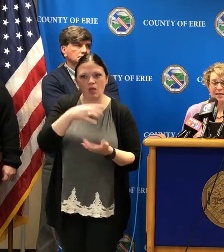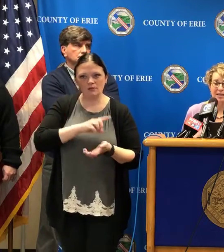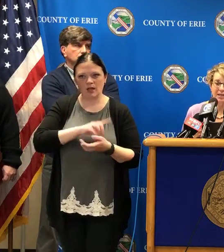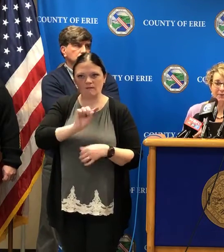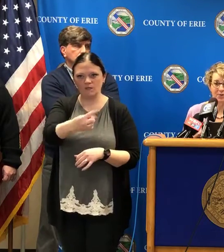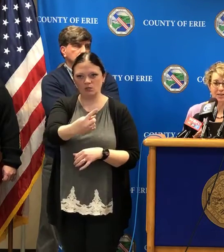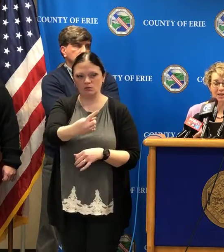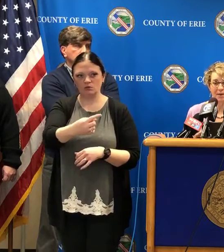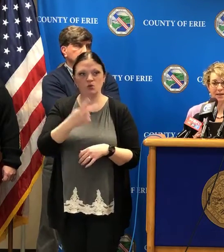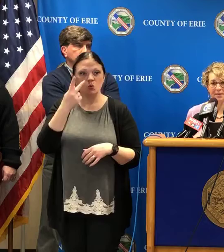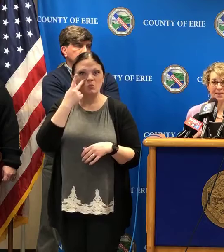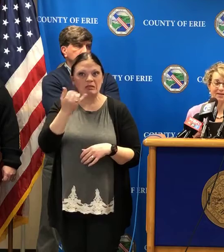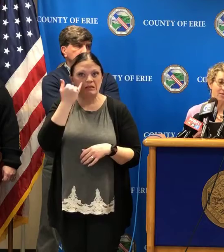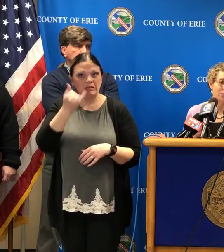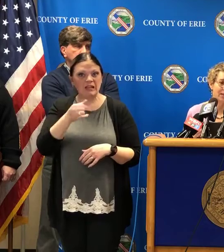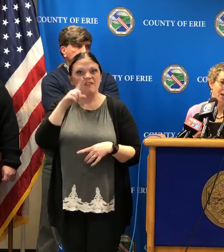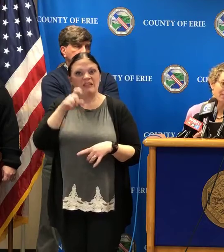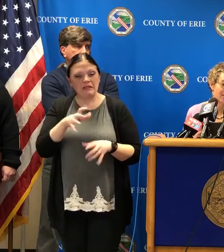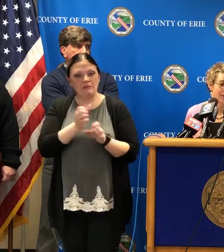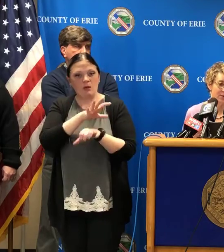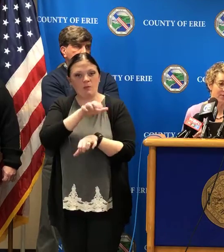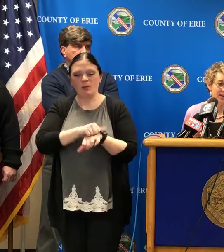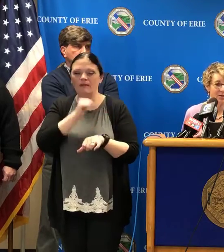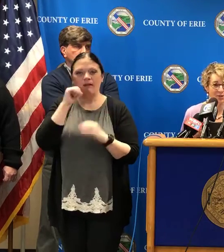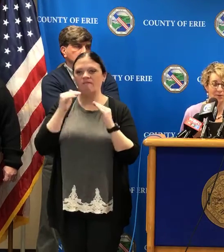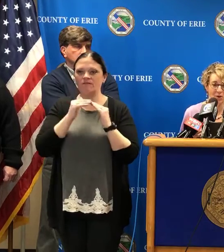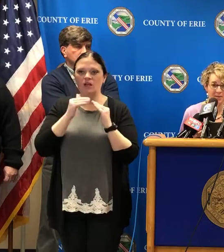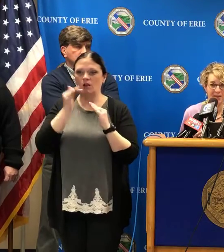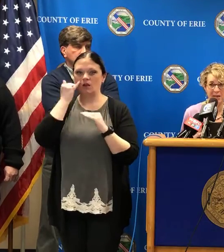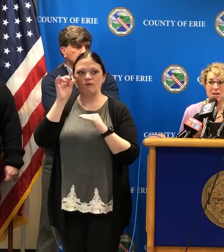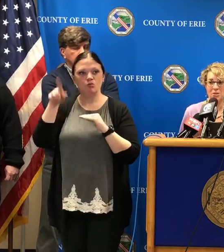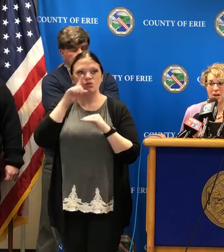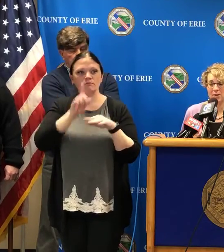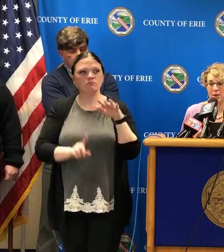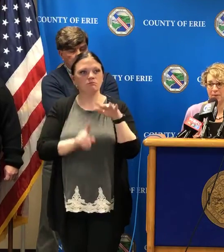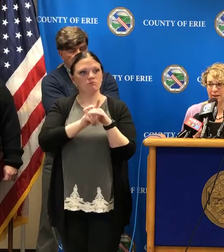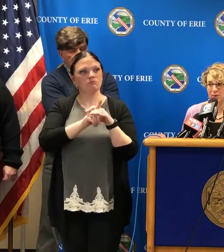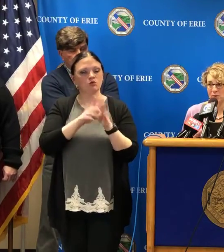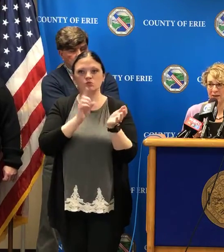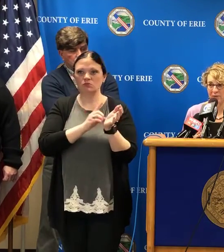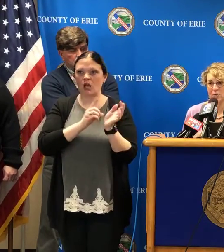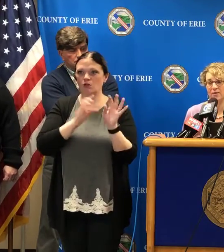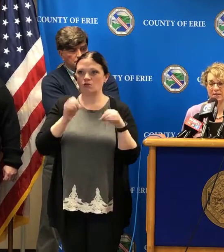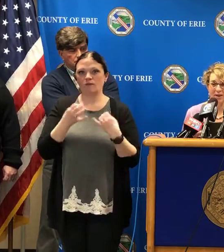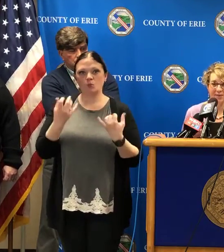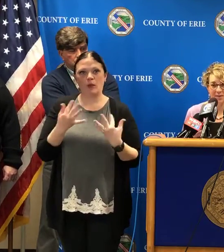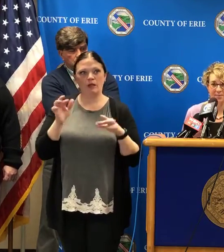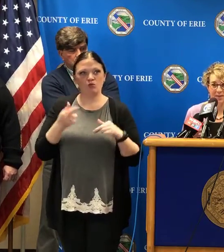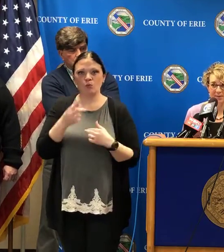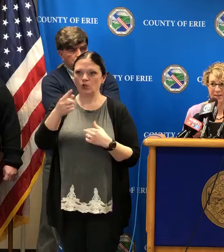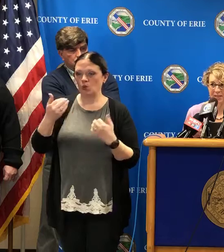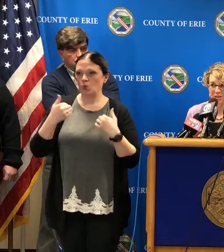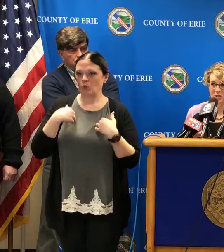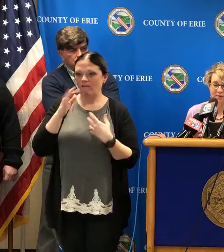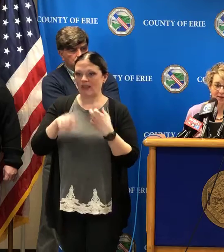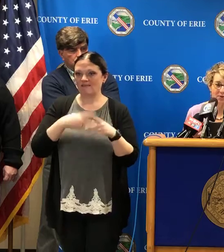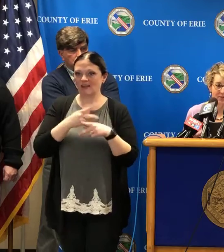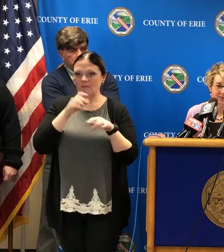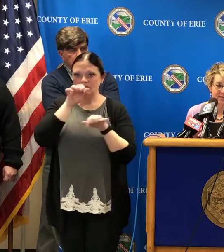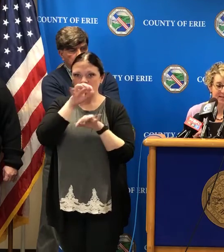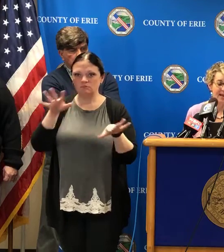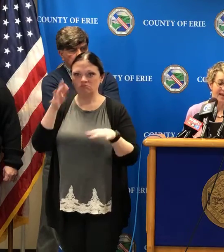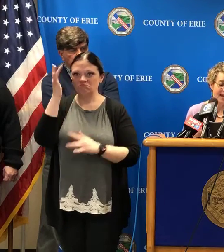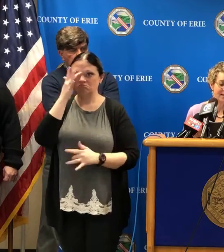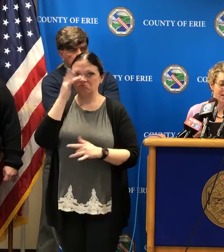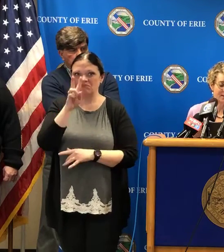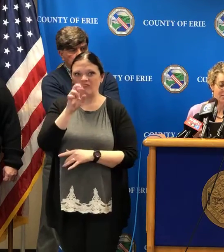first to see if you need to come in, because it's really not fair to everybody else if you come in to a healthcare provider's waiting room and you have some type of contagious viral